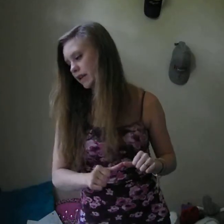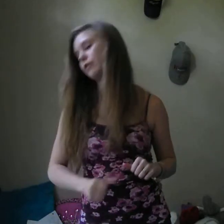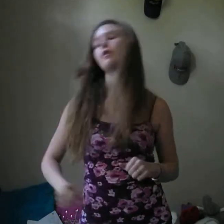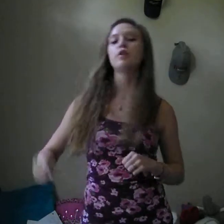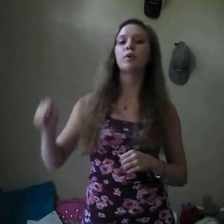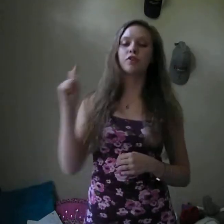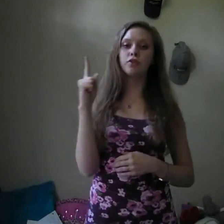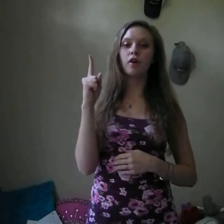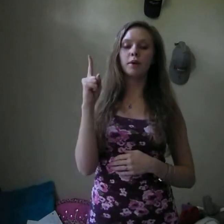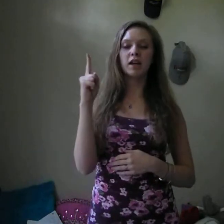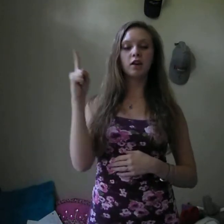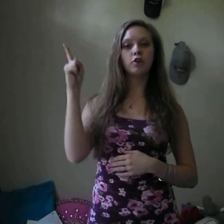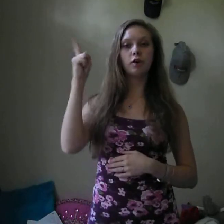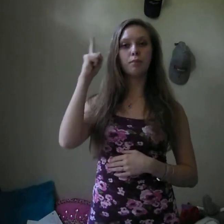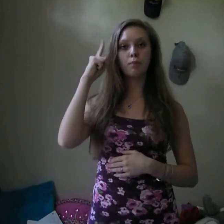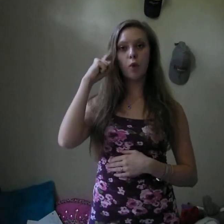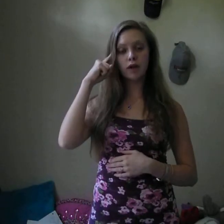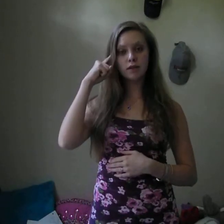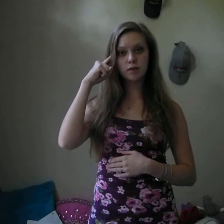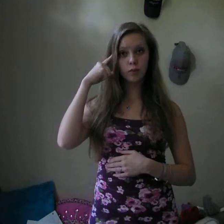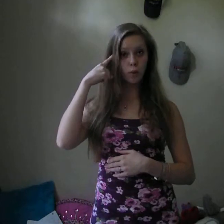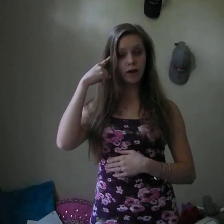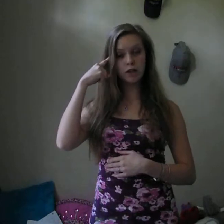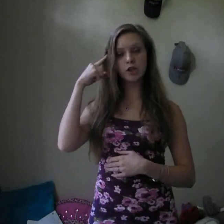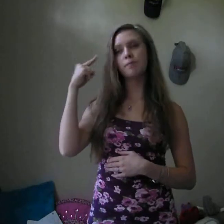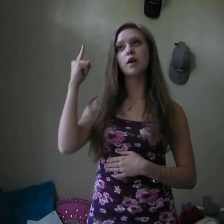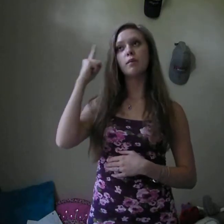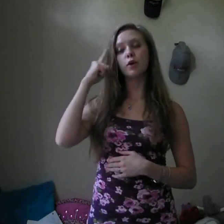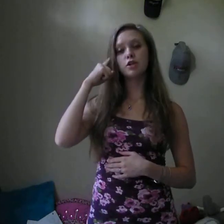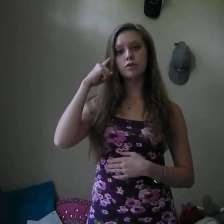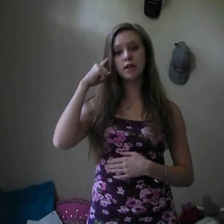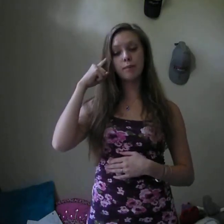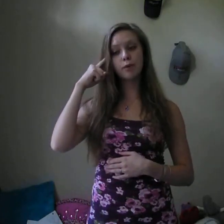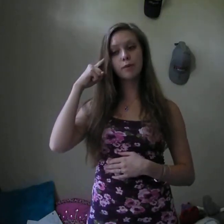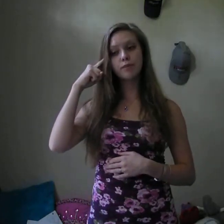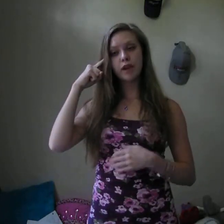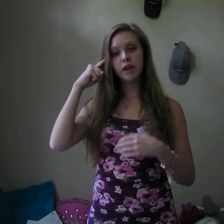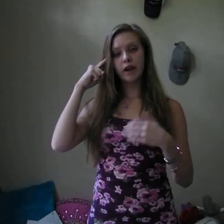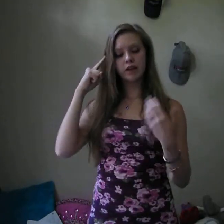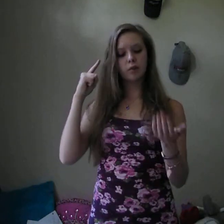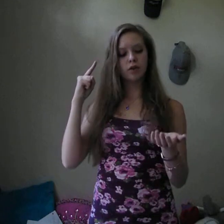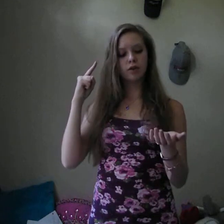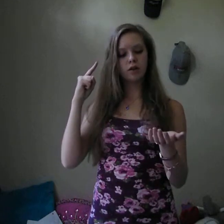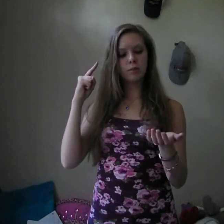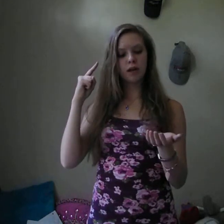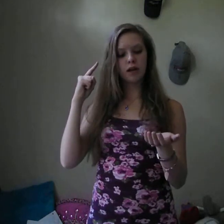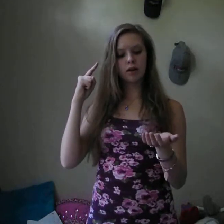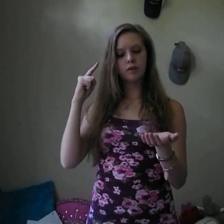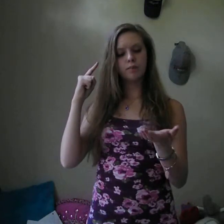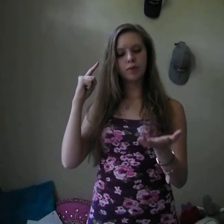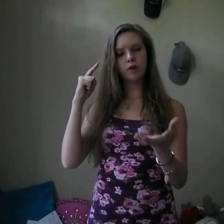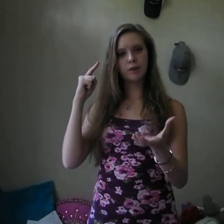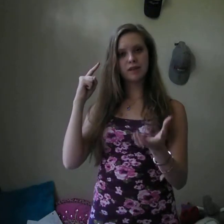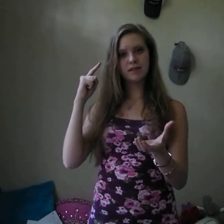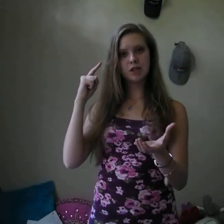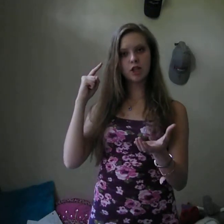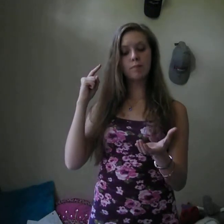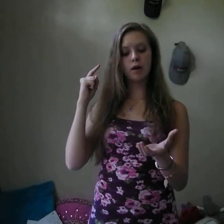Believe. With your dominant hand, you're going to point, in one hand shape, point to your temple, and then with your non-dominant hand, it'll be at a C shape, palm